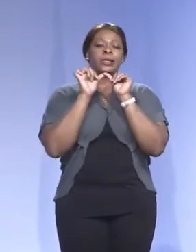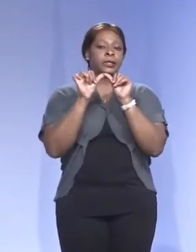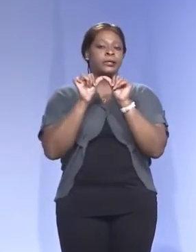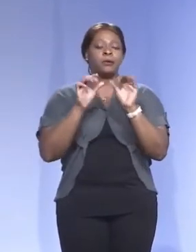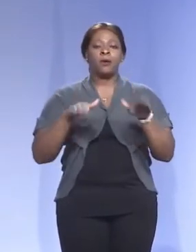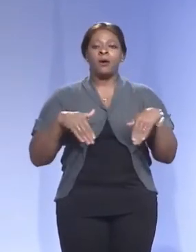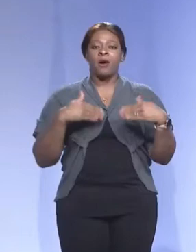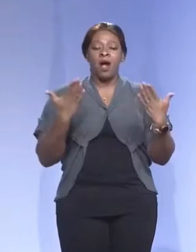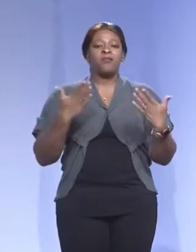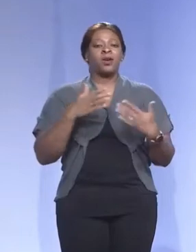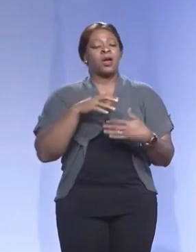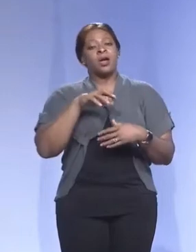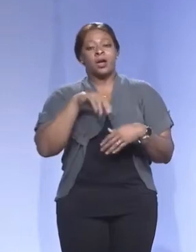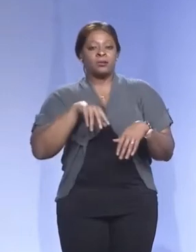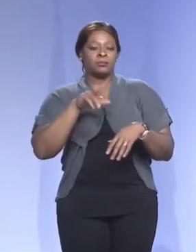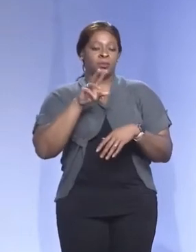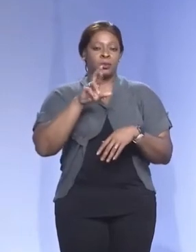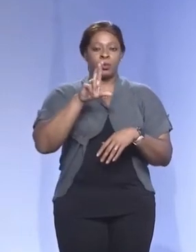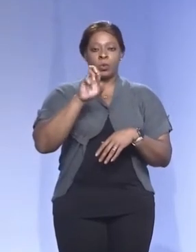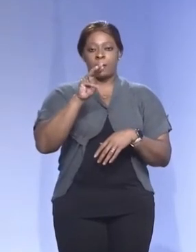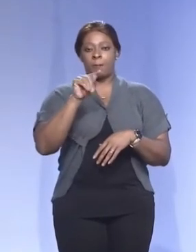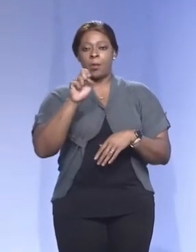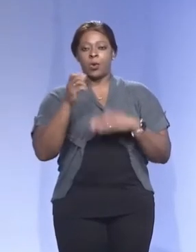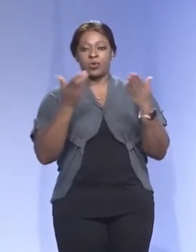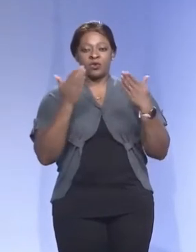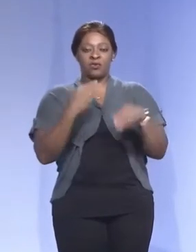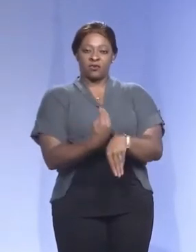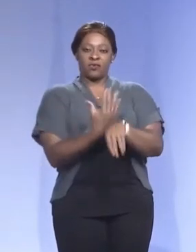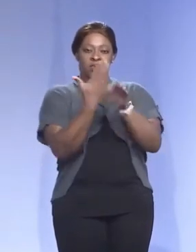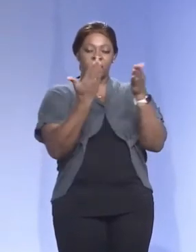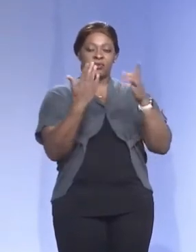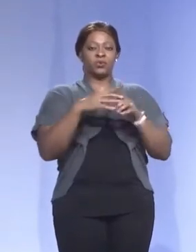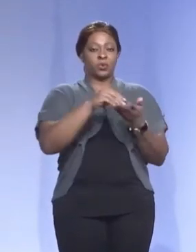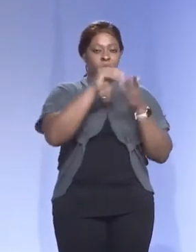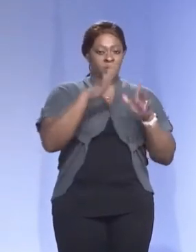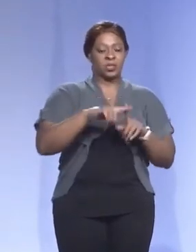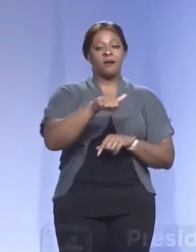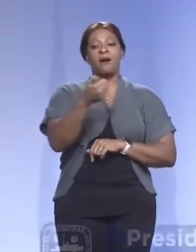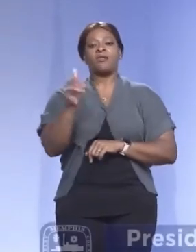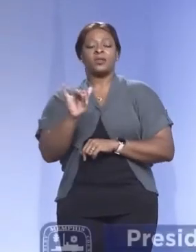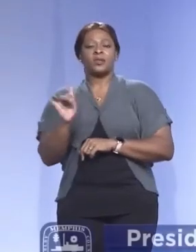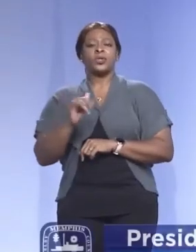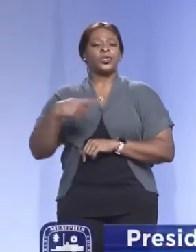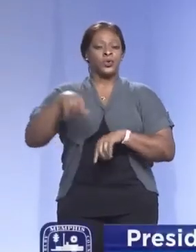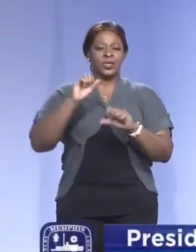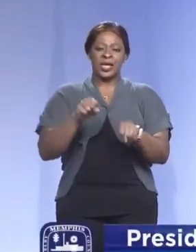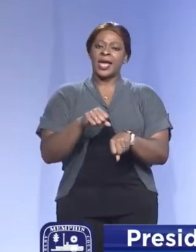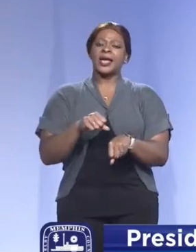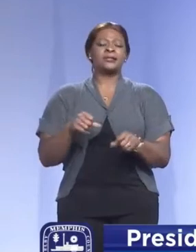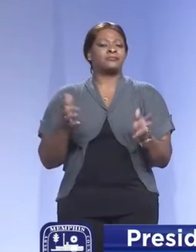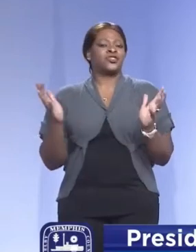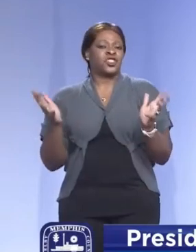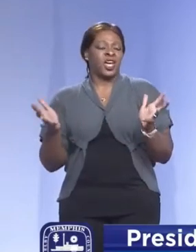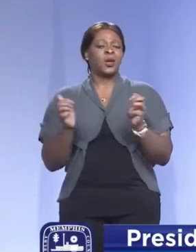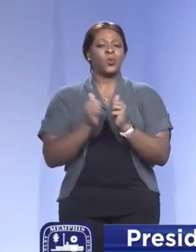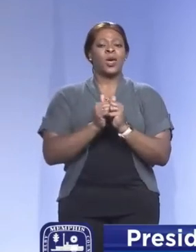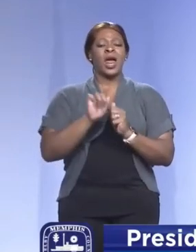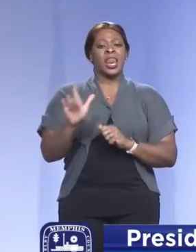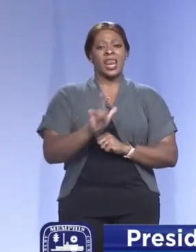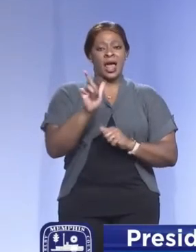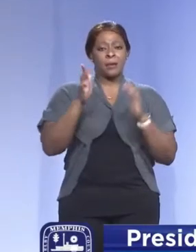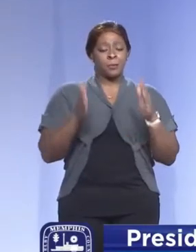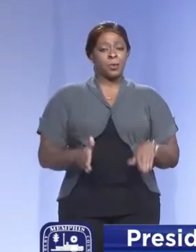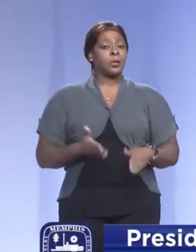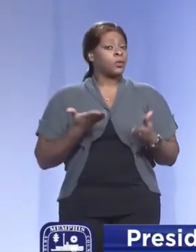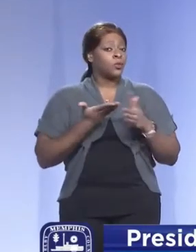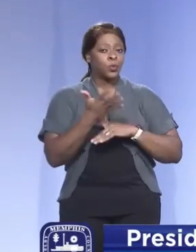offer remote or virtual services to our students and others. You'll be able to chat, for example, with a librarian